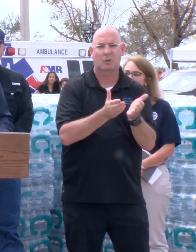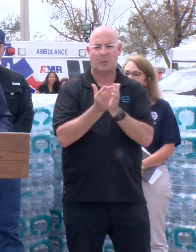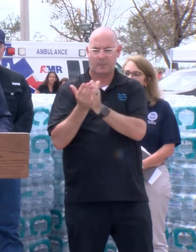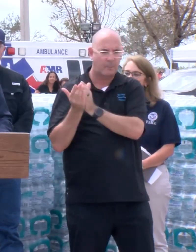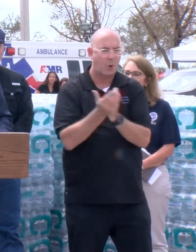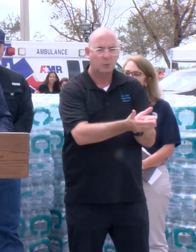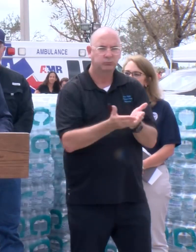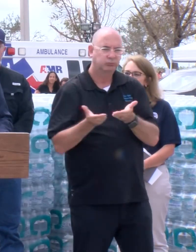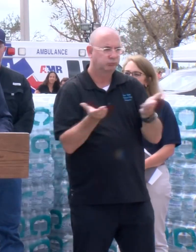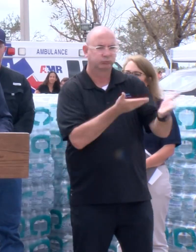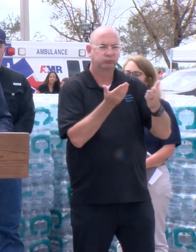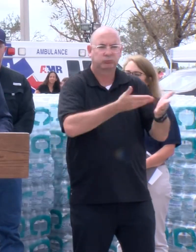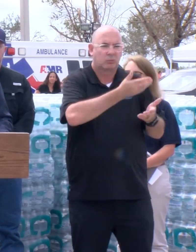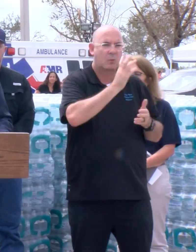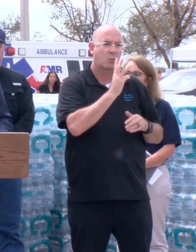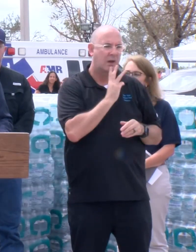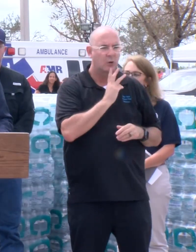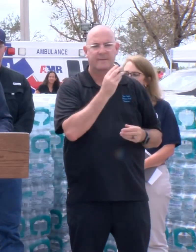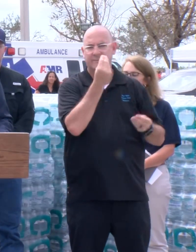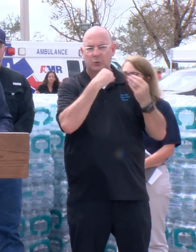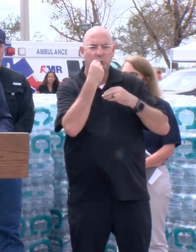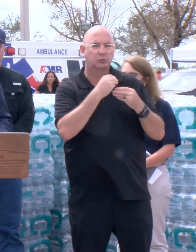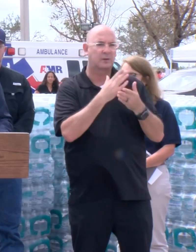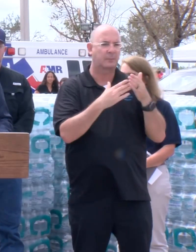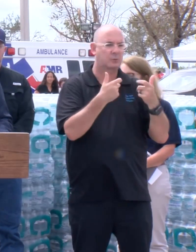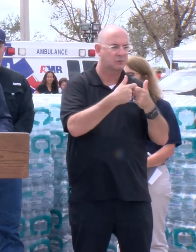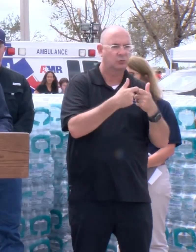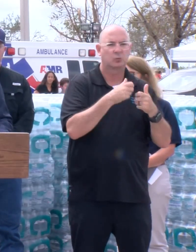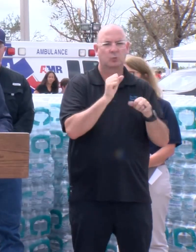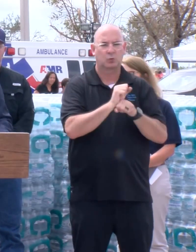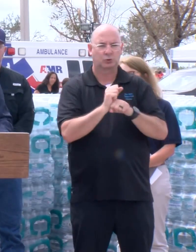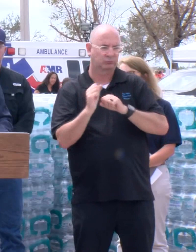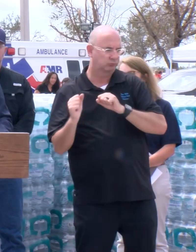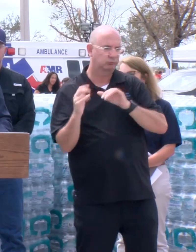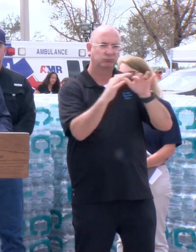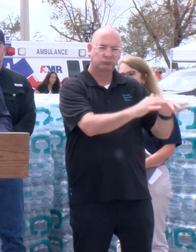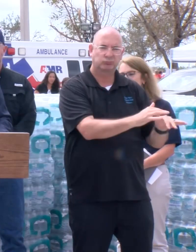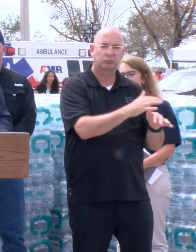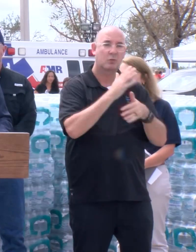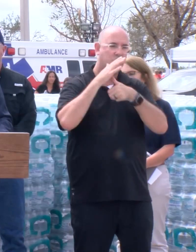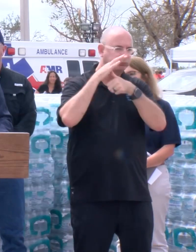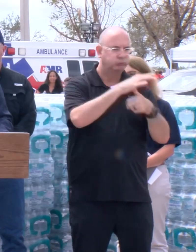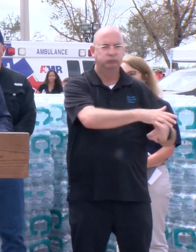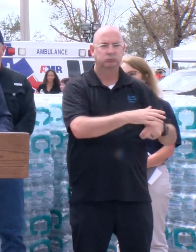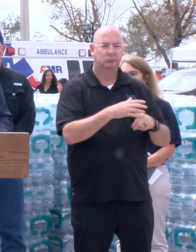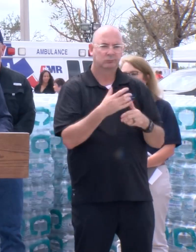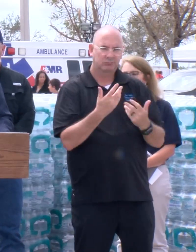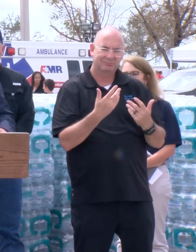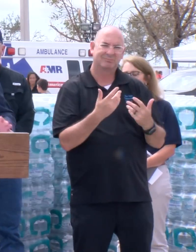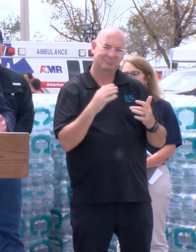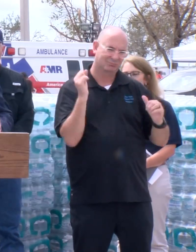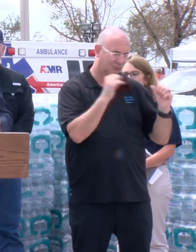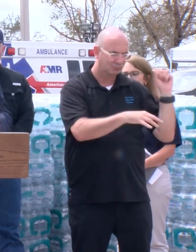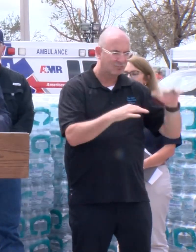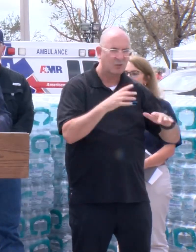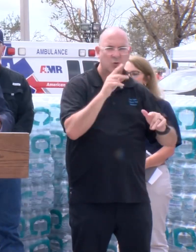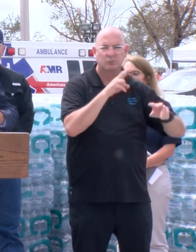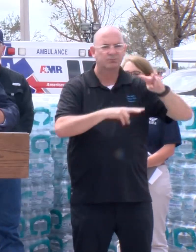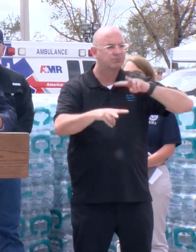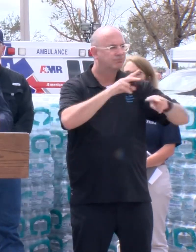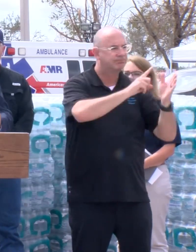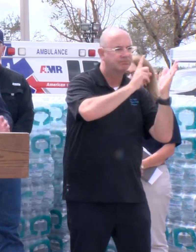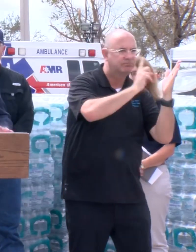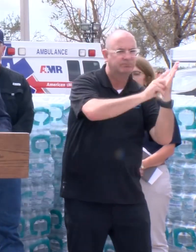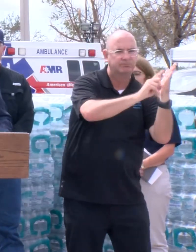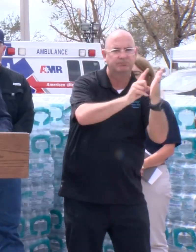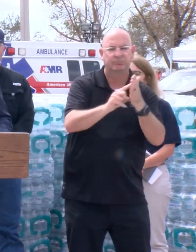You did have some utility workers who had been in by Chinook helicopter to start surveying the damage. But once you have that